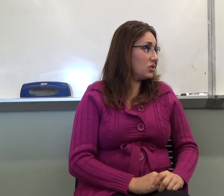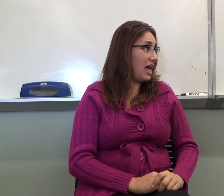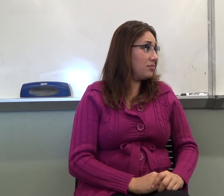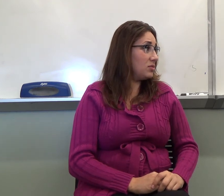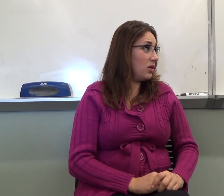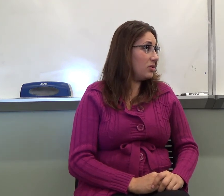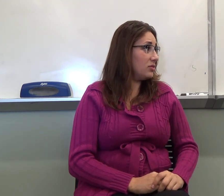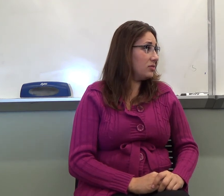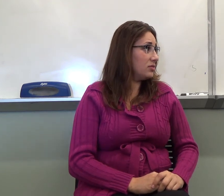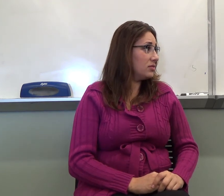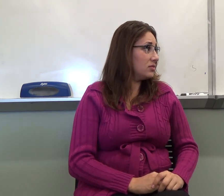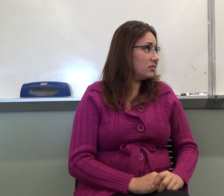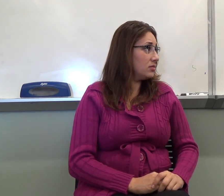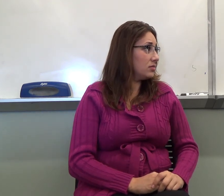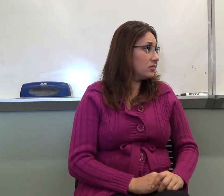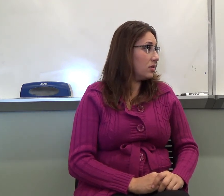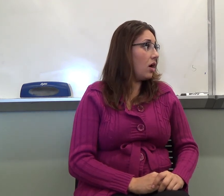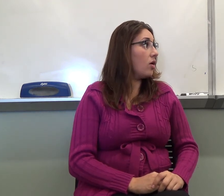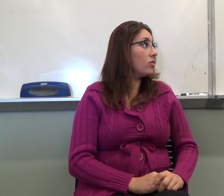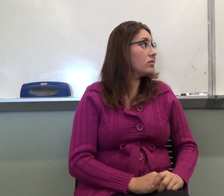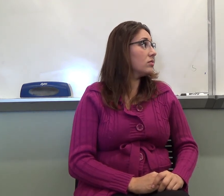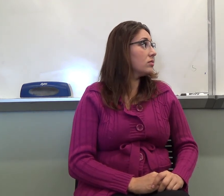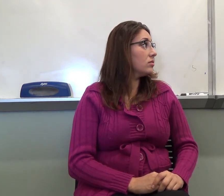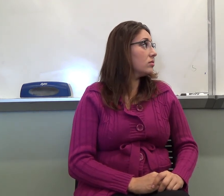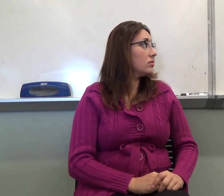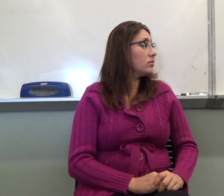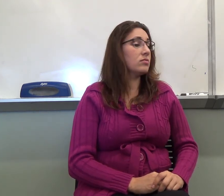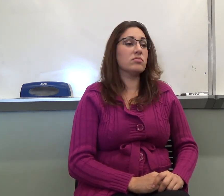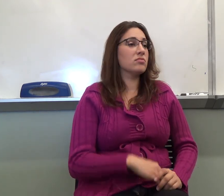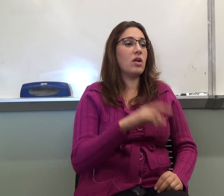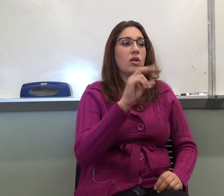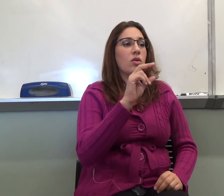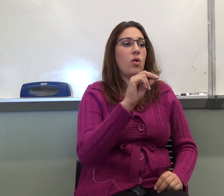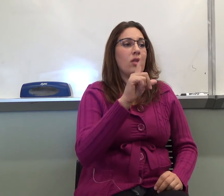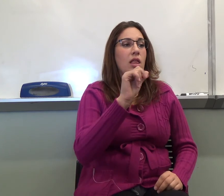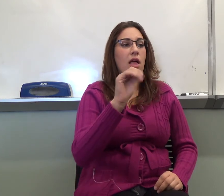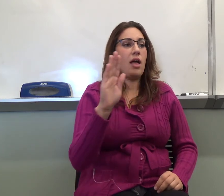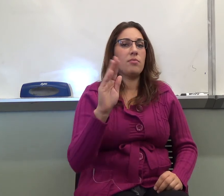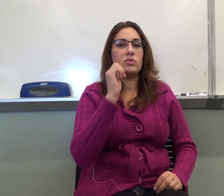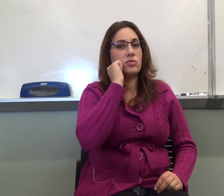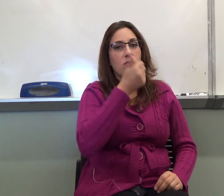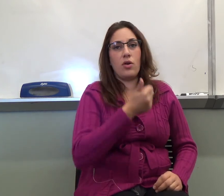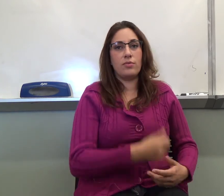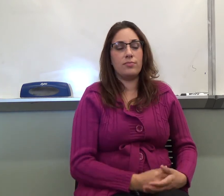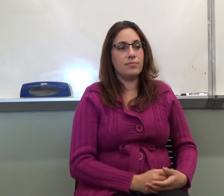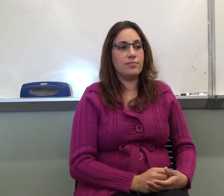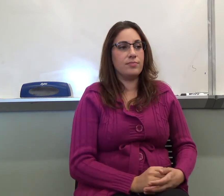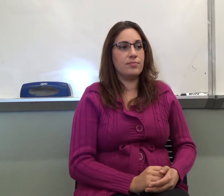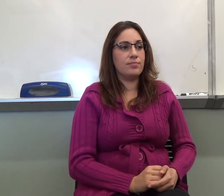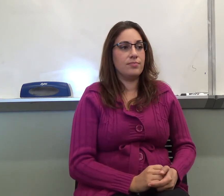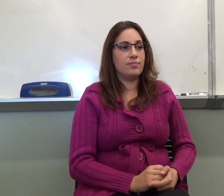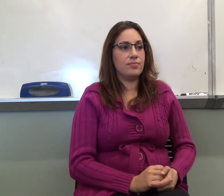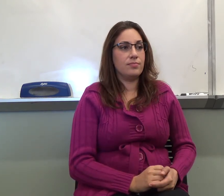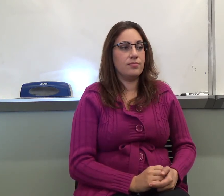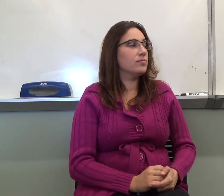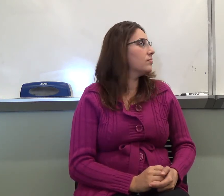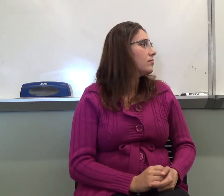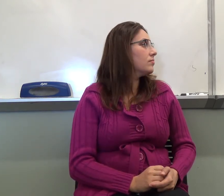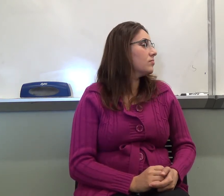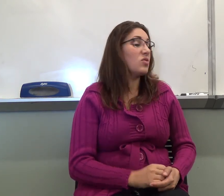lab tomorrow? no lab, no. Oh, No, we have one more section we're going to do. No, we're done with everything but